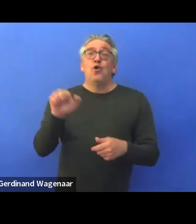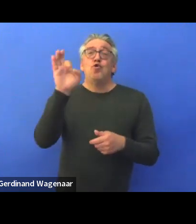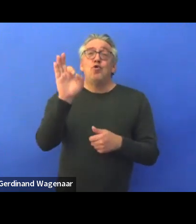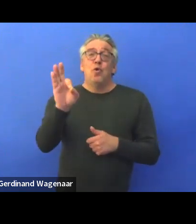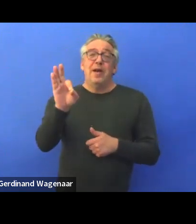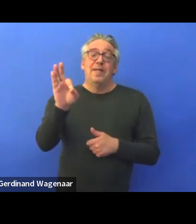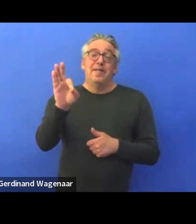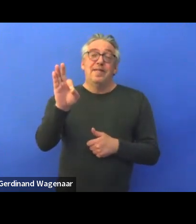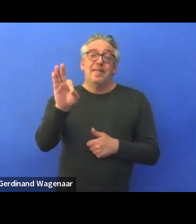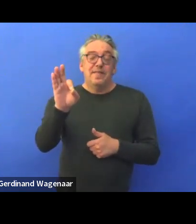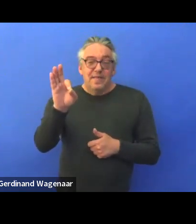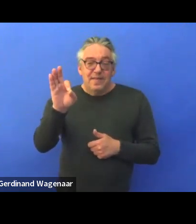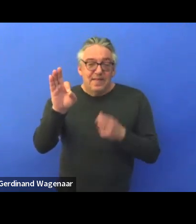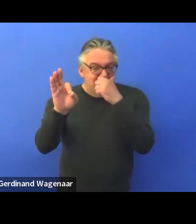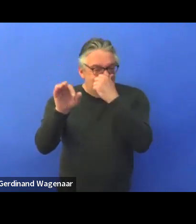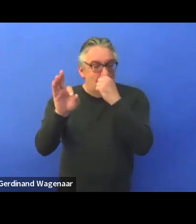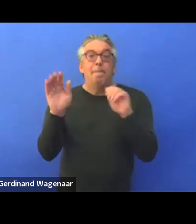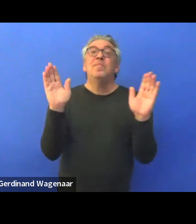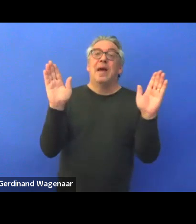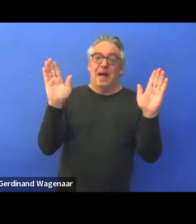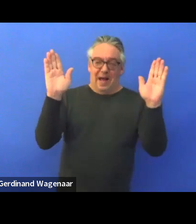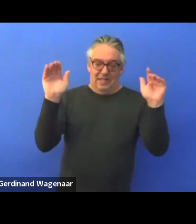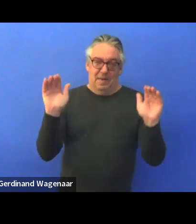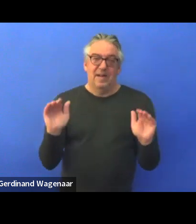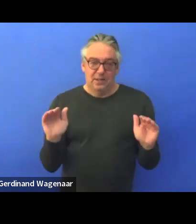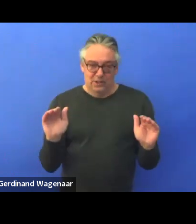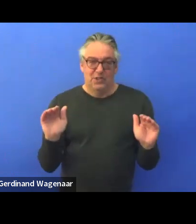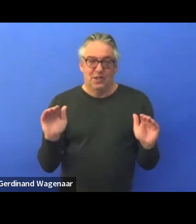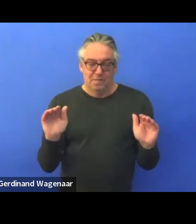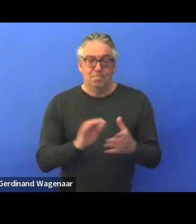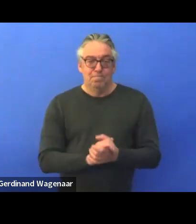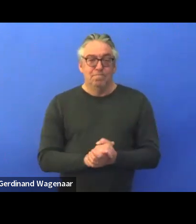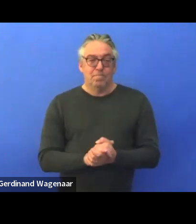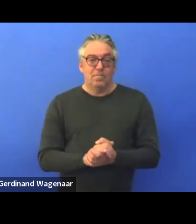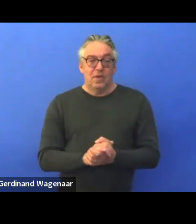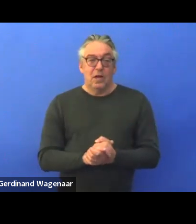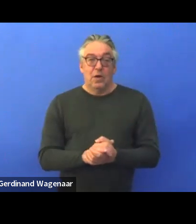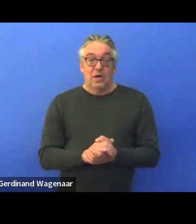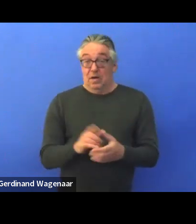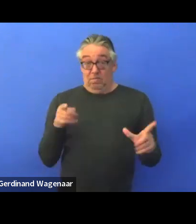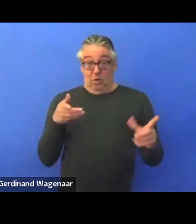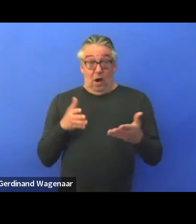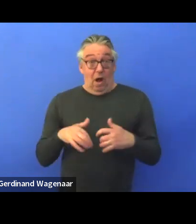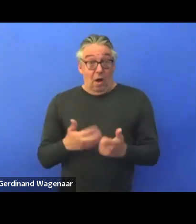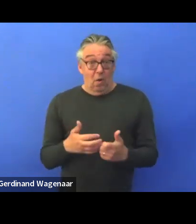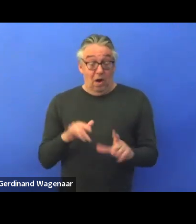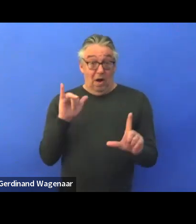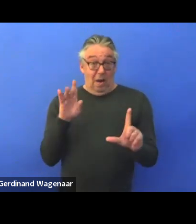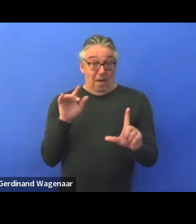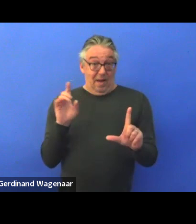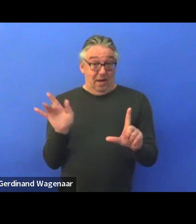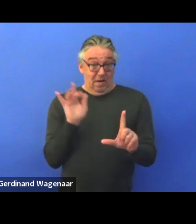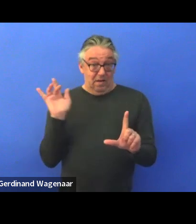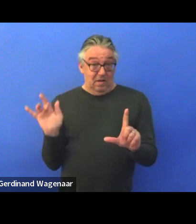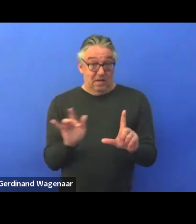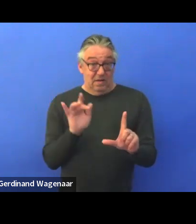inclusive publishing in being able to deliver that dream we've had for those that have worked in this sector for so many years, which is